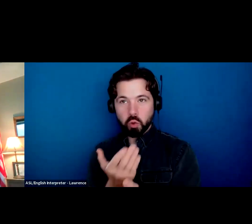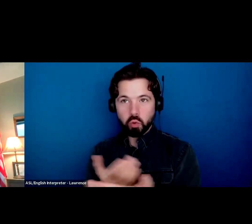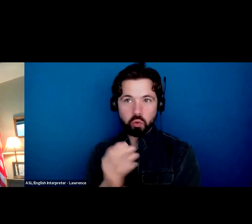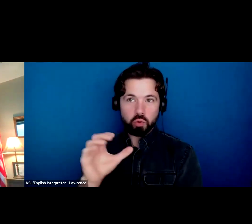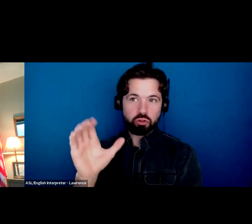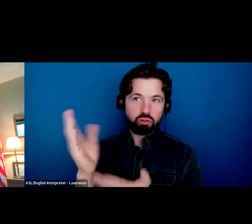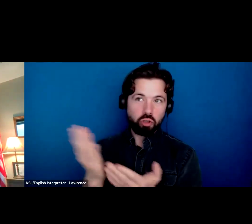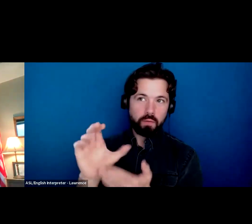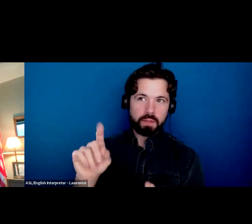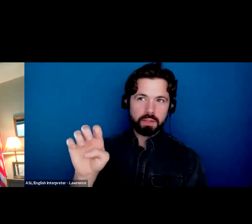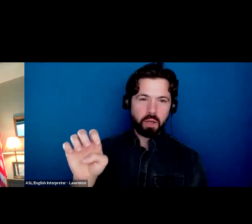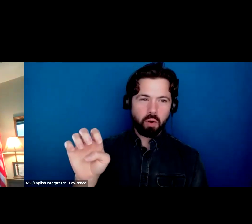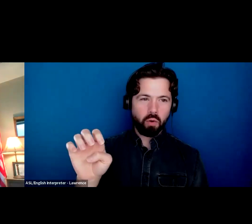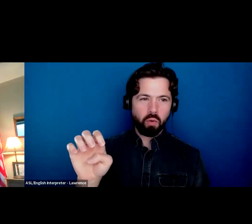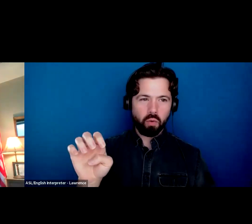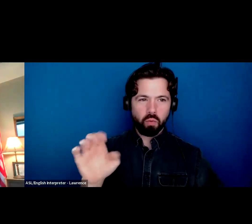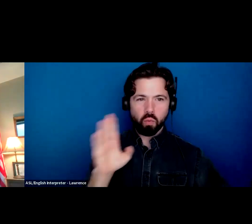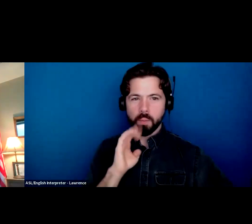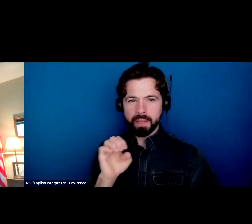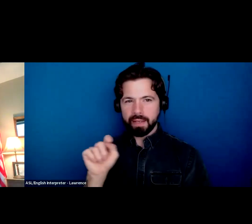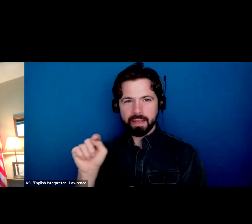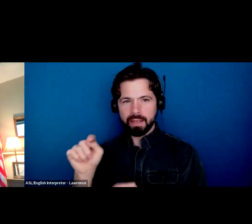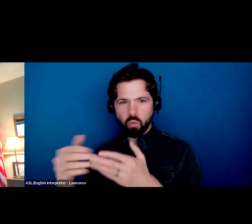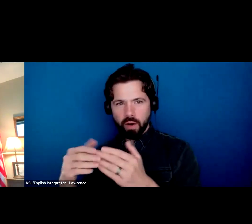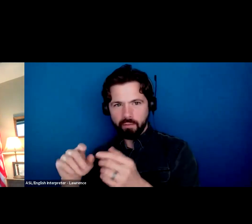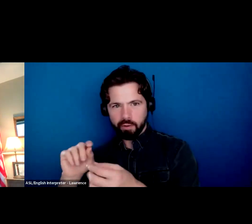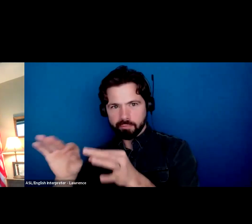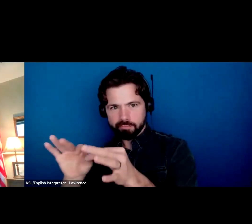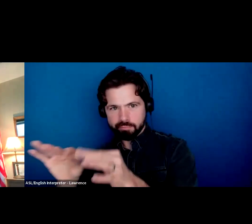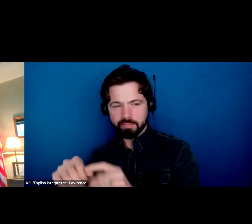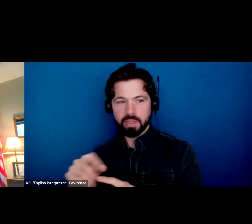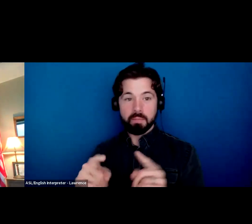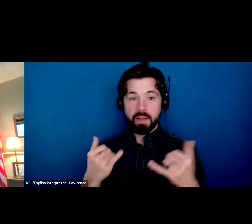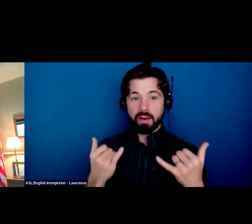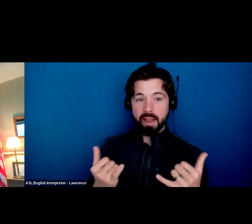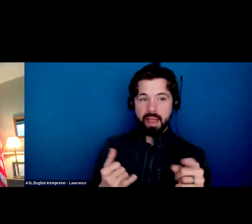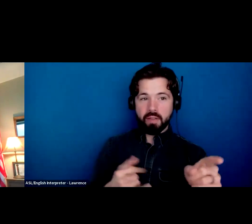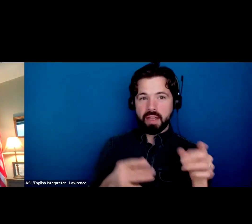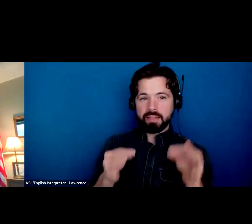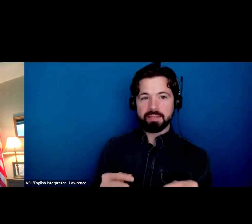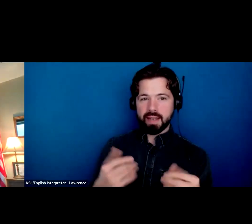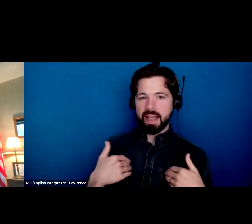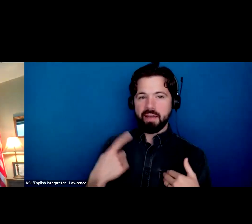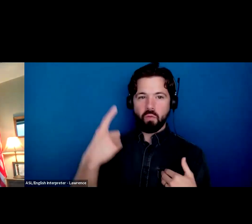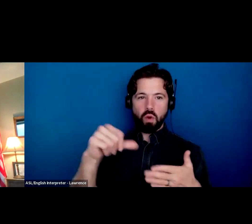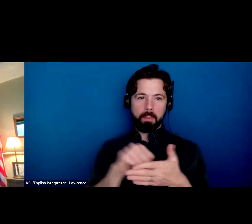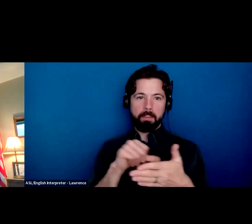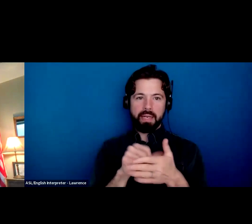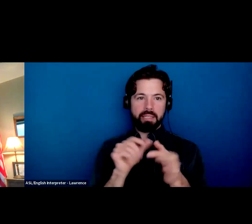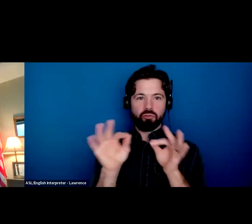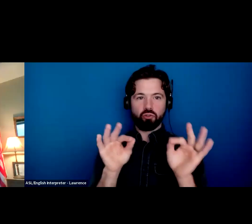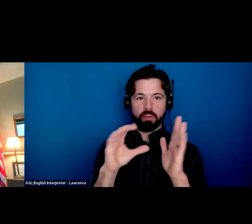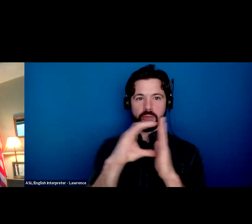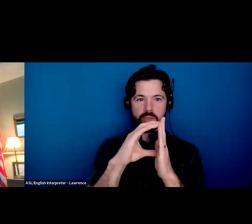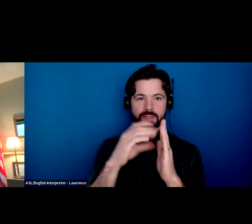type of information. What we've learned is that the department instead is going to be charging forward with their one-page descriptions of every